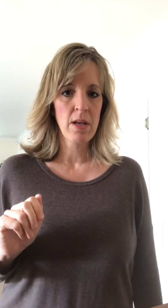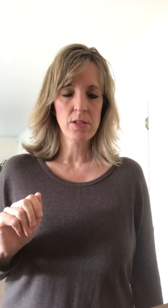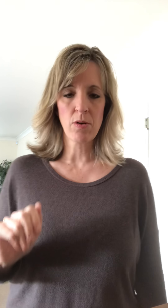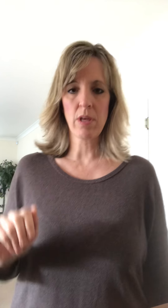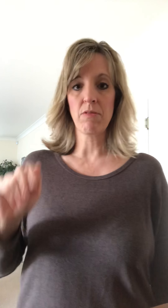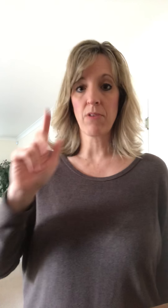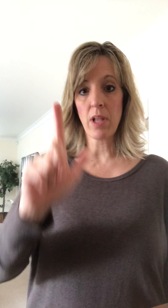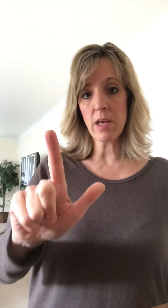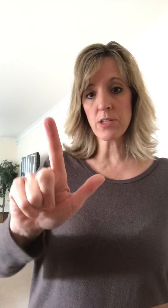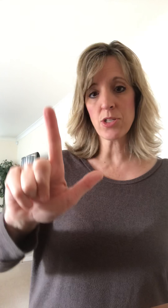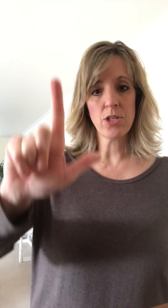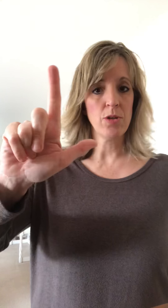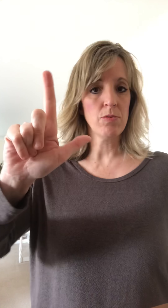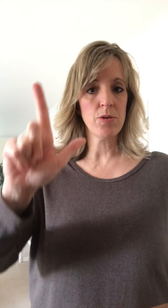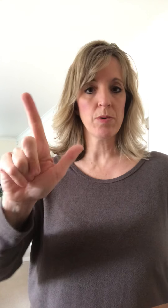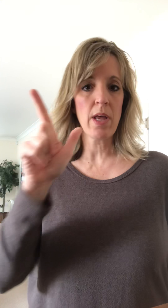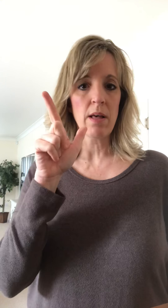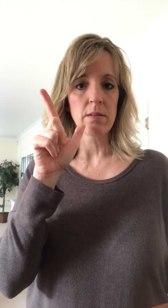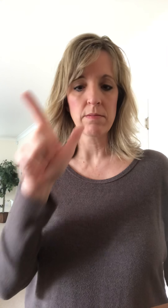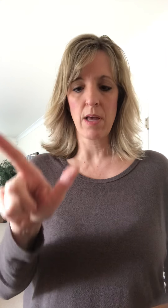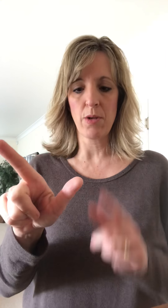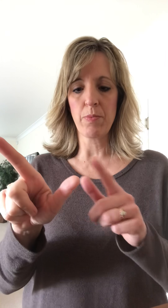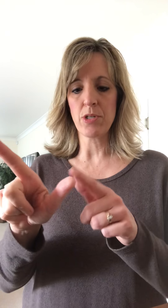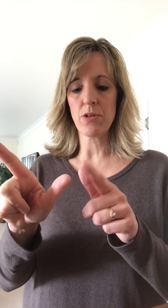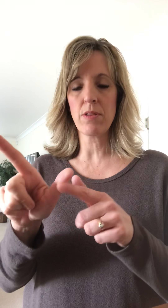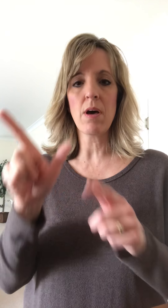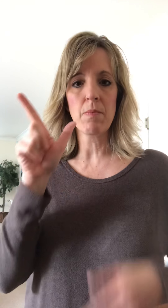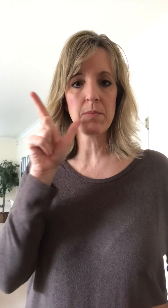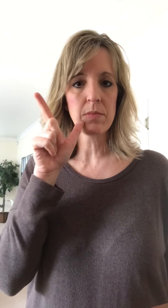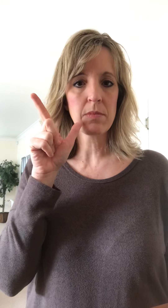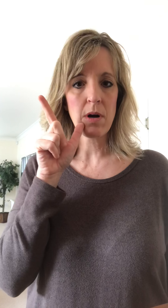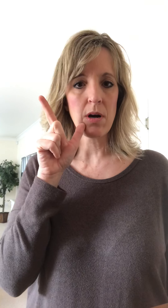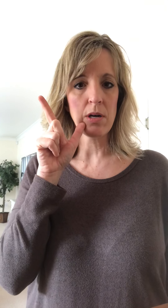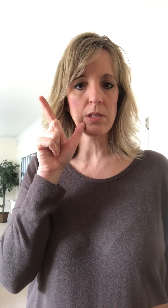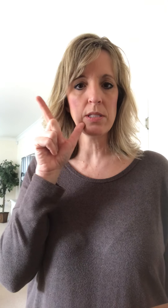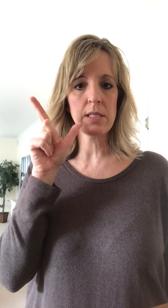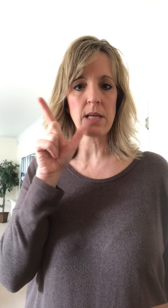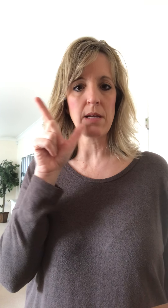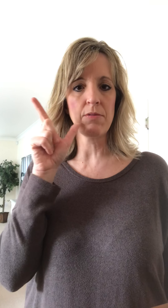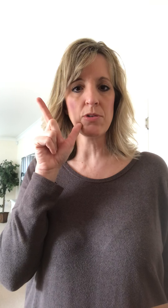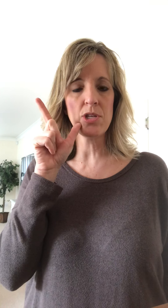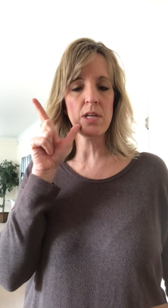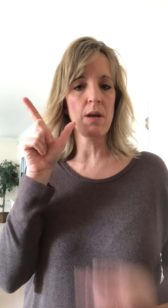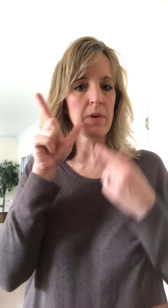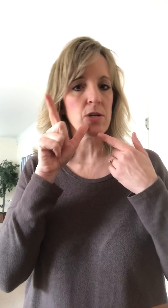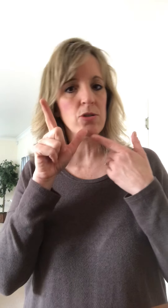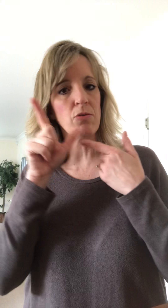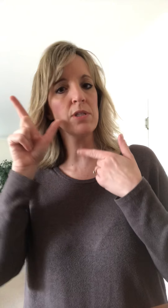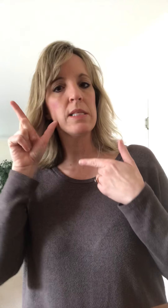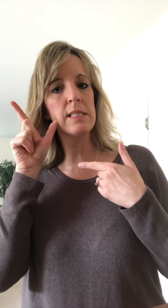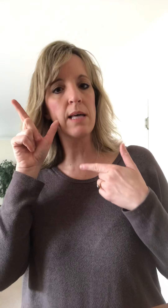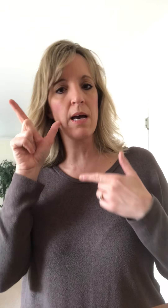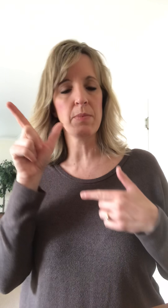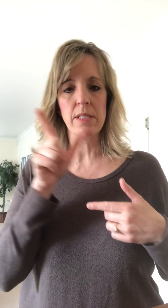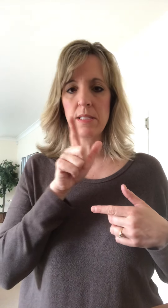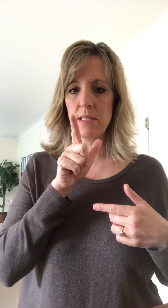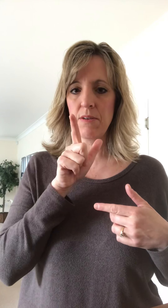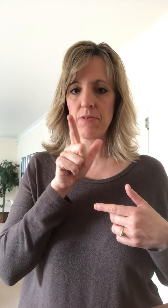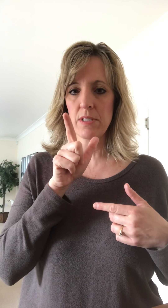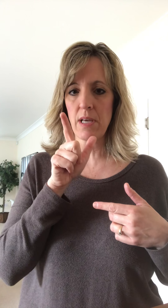So then for lunch, you do an L and you put your thumb on the side of your chin. Now make sure it's over to this side because it's a different sign